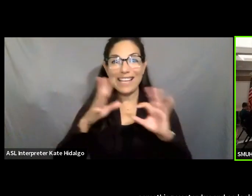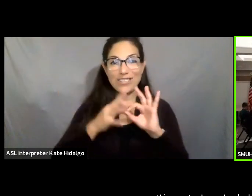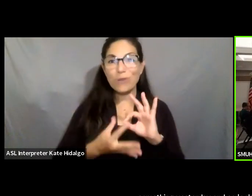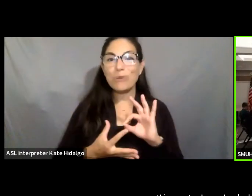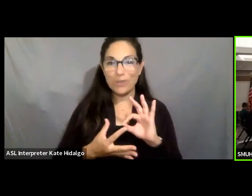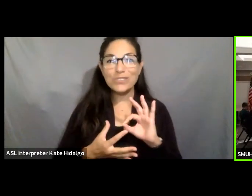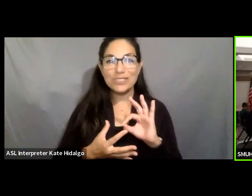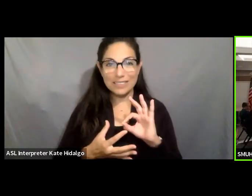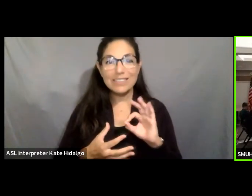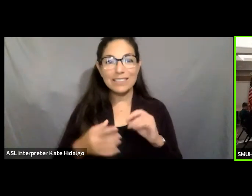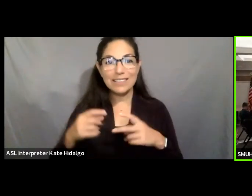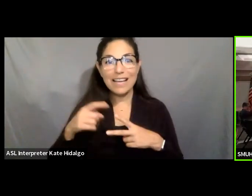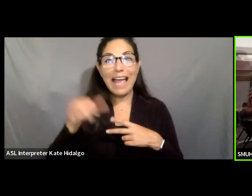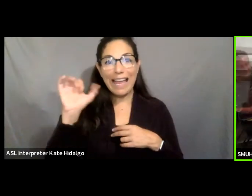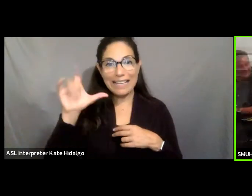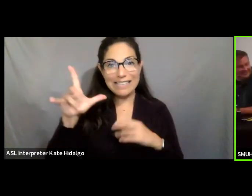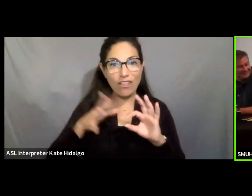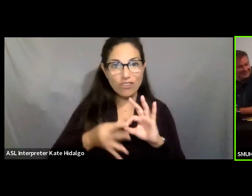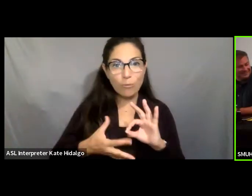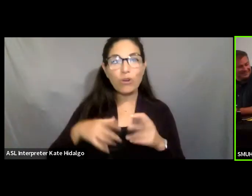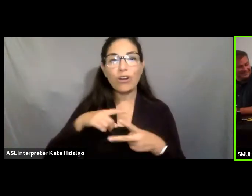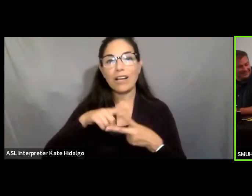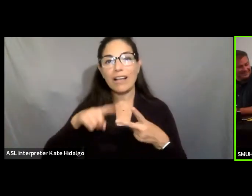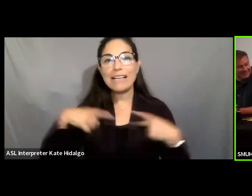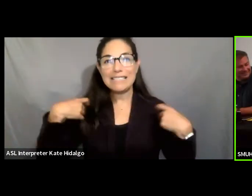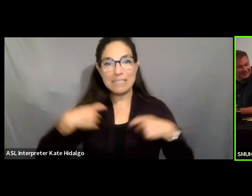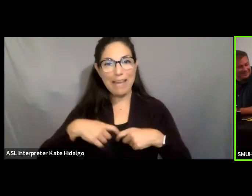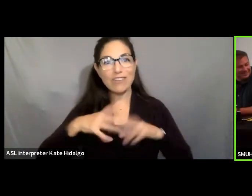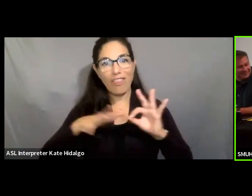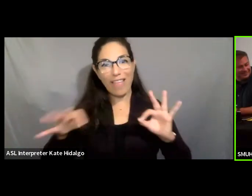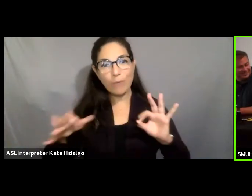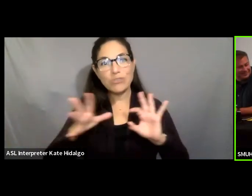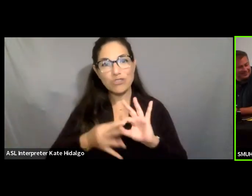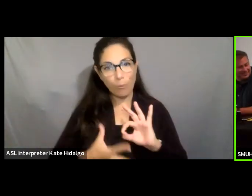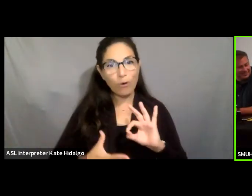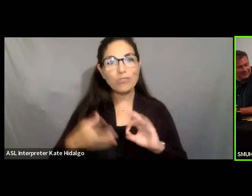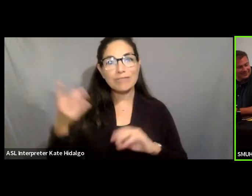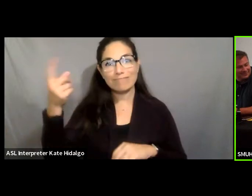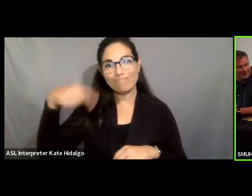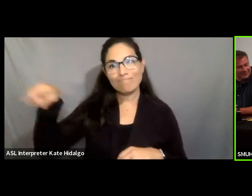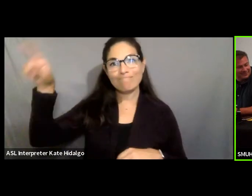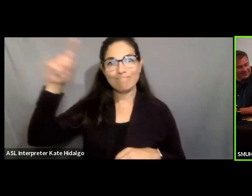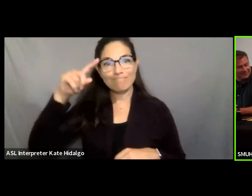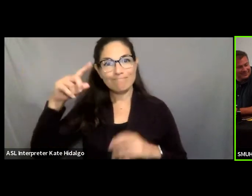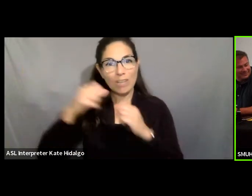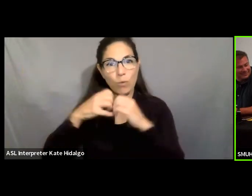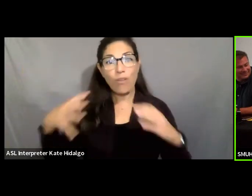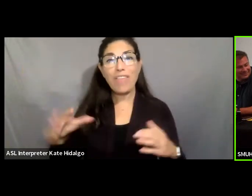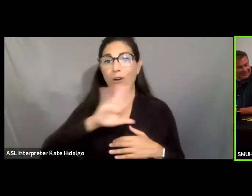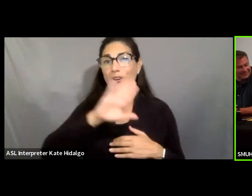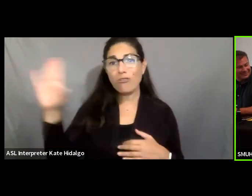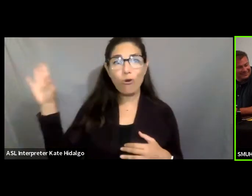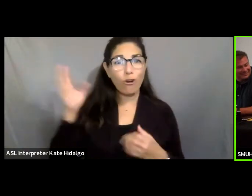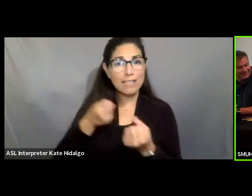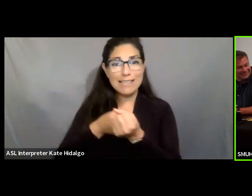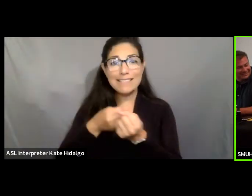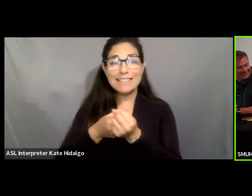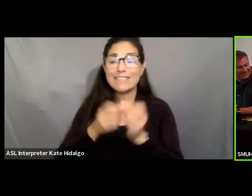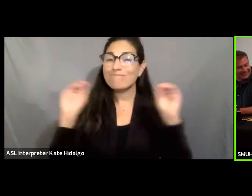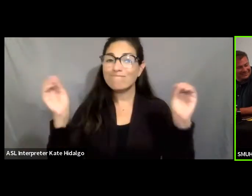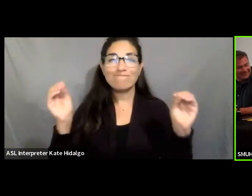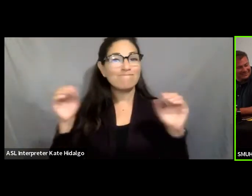interpreters, our ASL interpreter and our Spanish language interpreters. Without your assistance, we don't